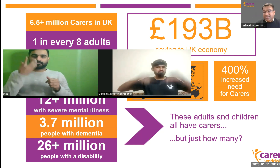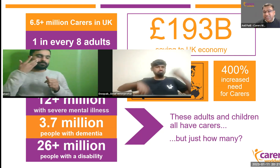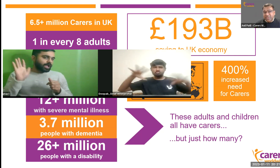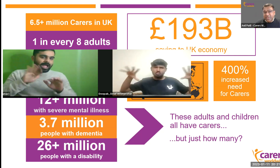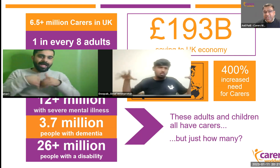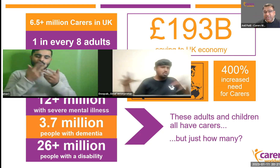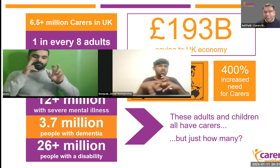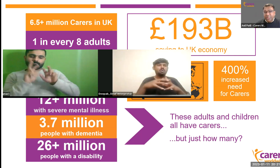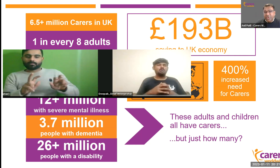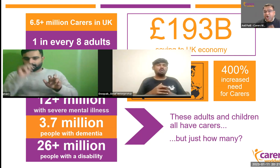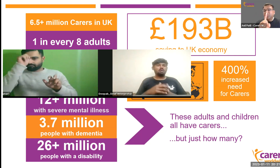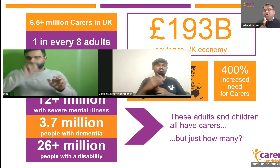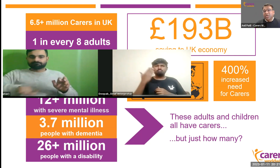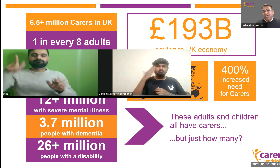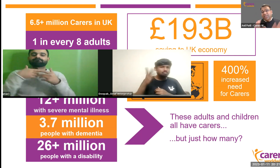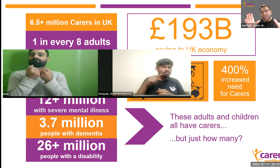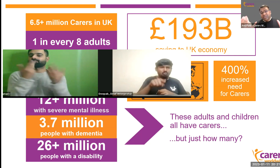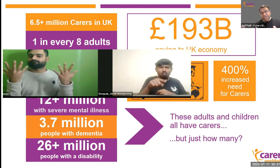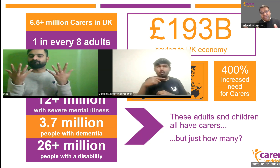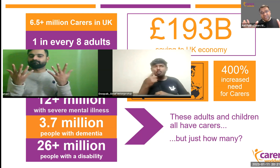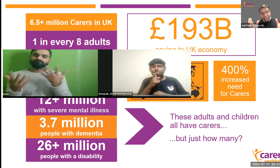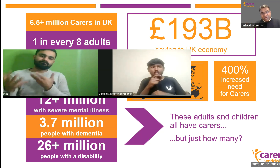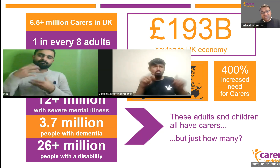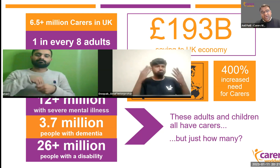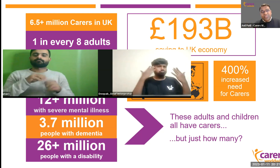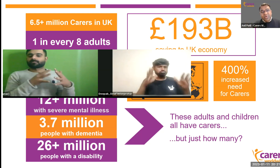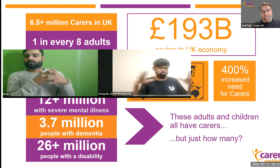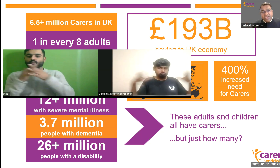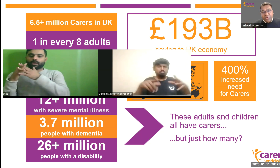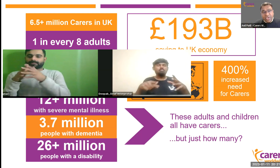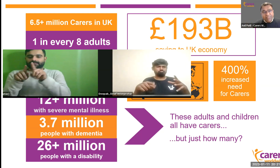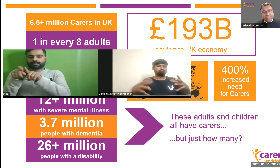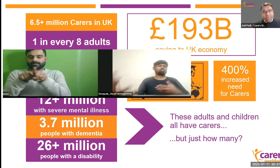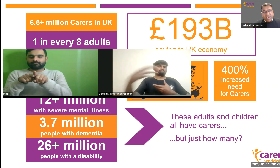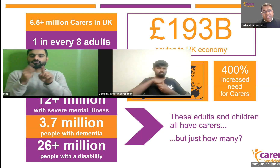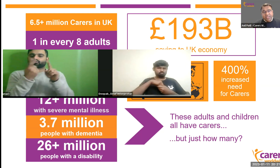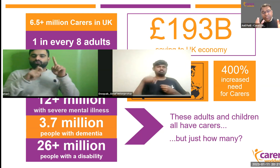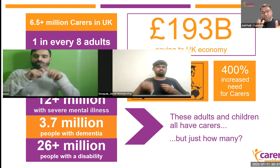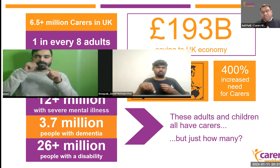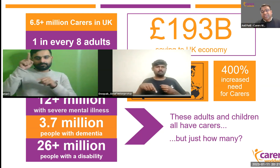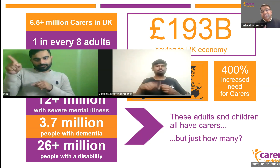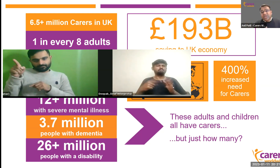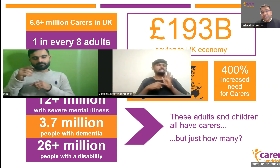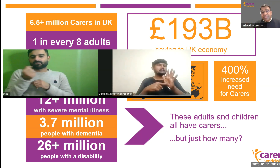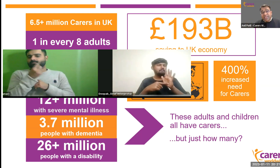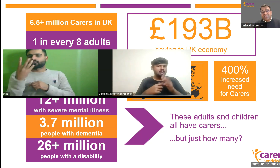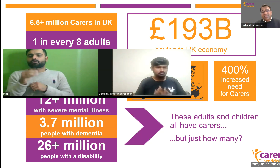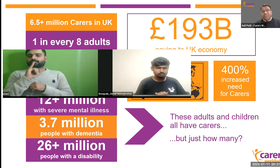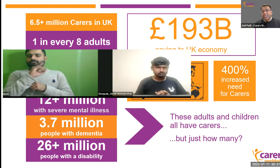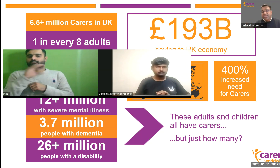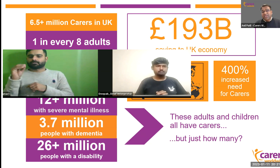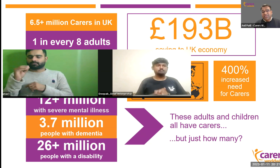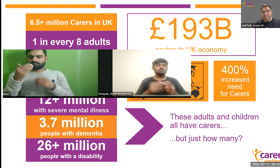many carers are there in India. On the contrary, in the West, for example, in UK, there are more than 6.5